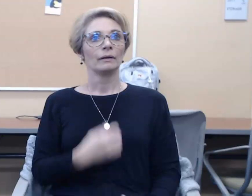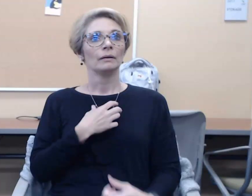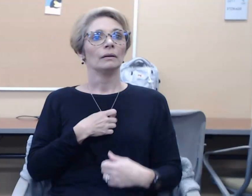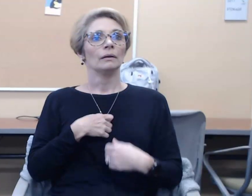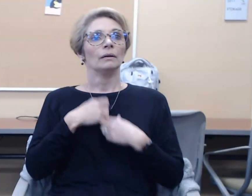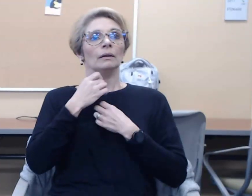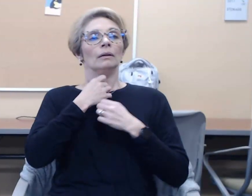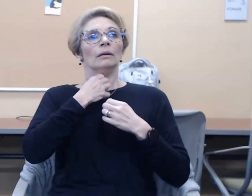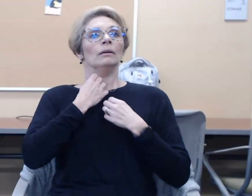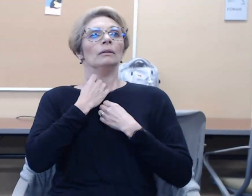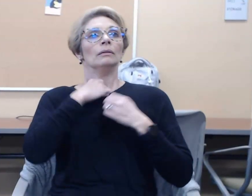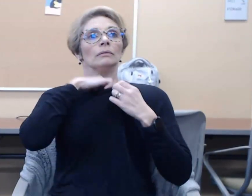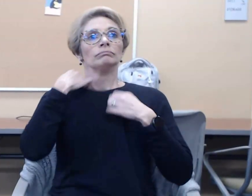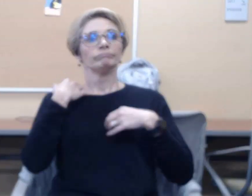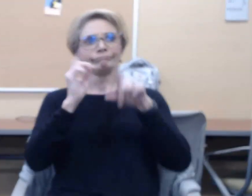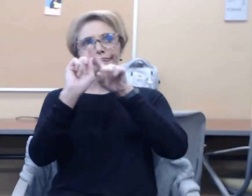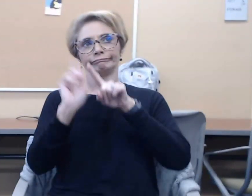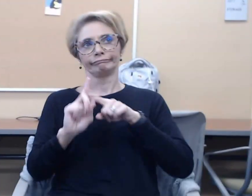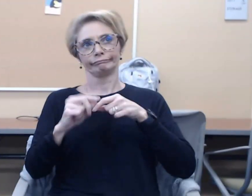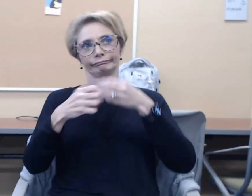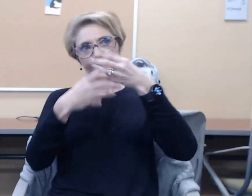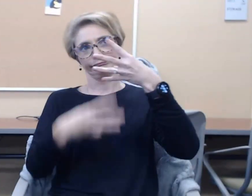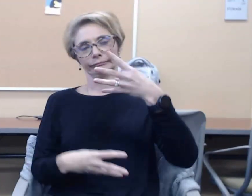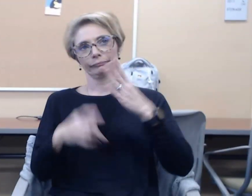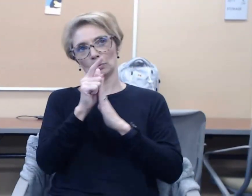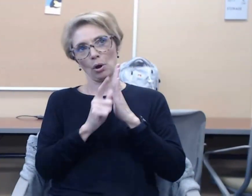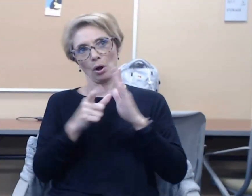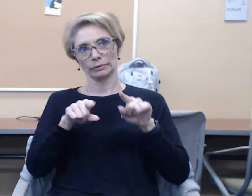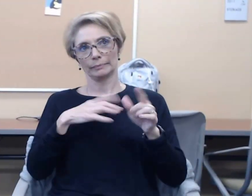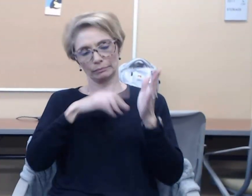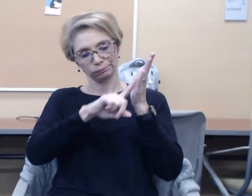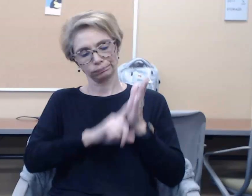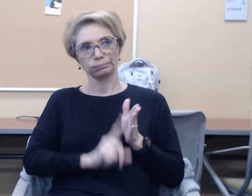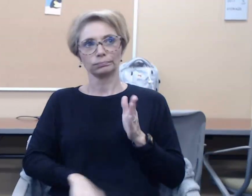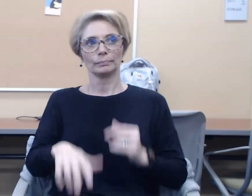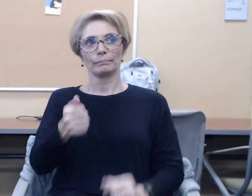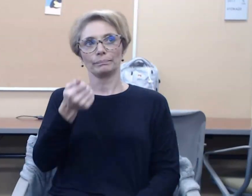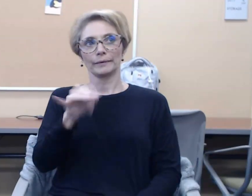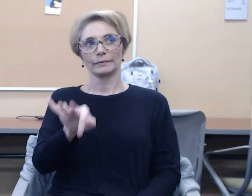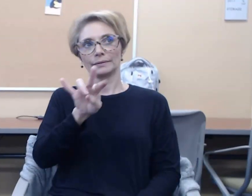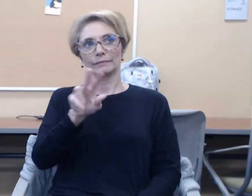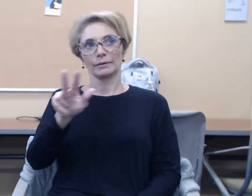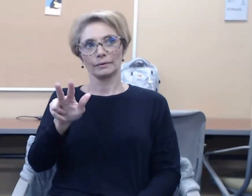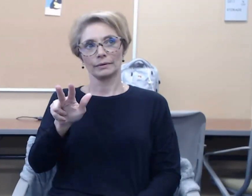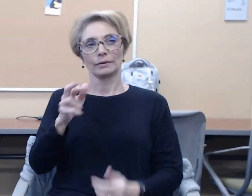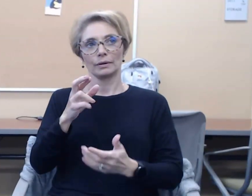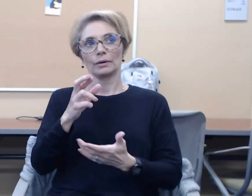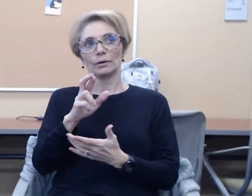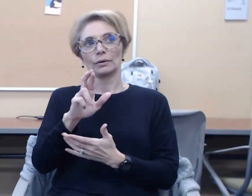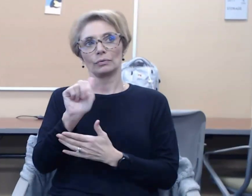These are the various laws that I found during my research. In 1973, the Rehabilitation Act, Section